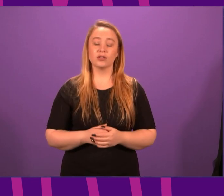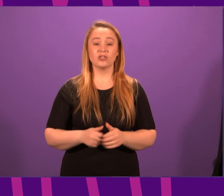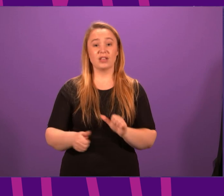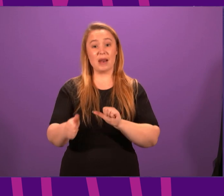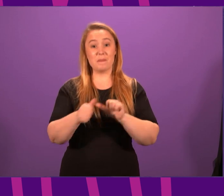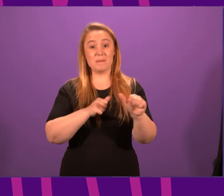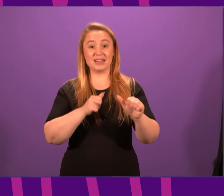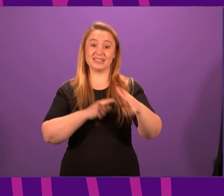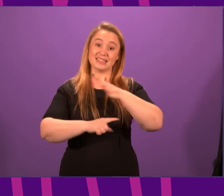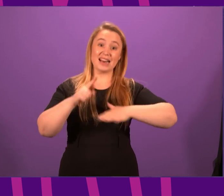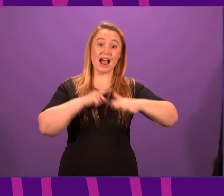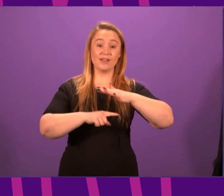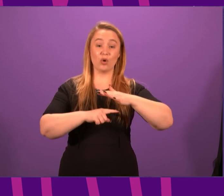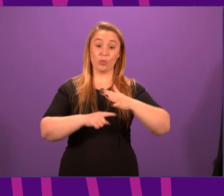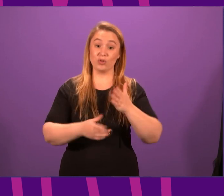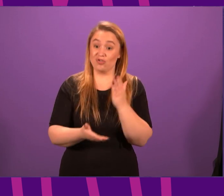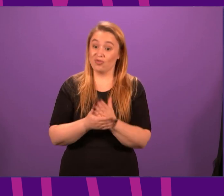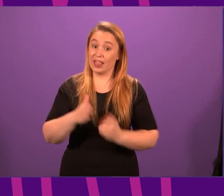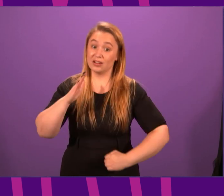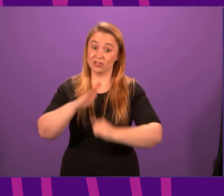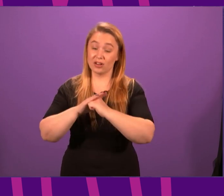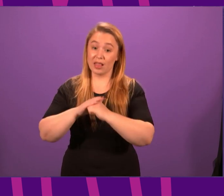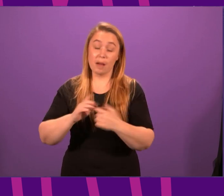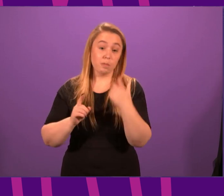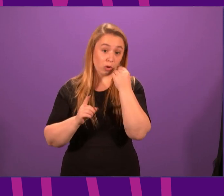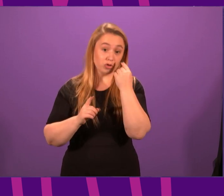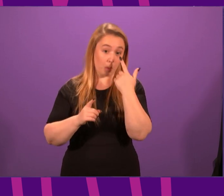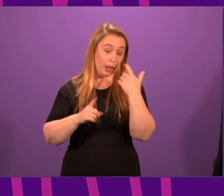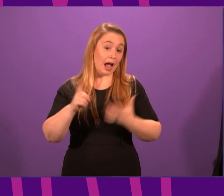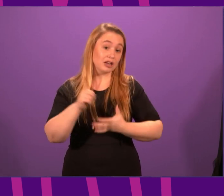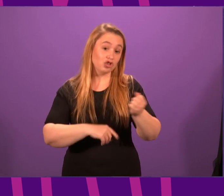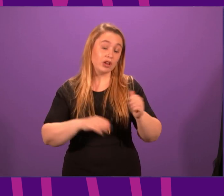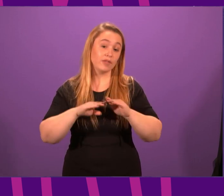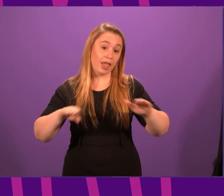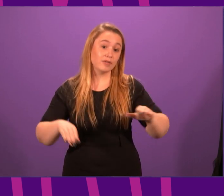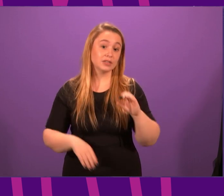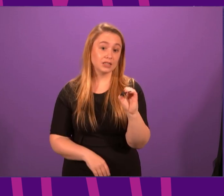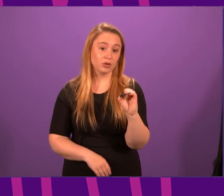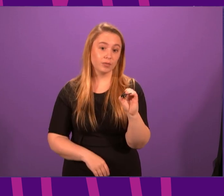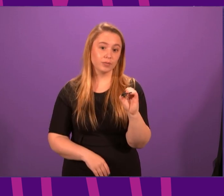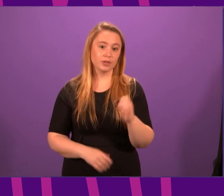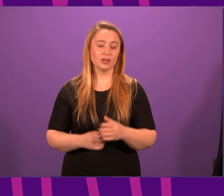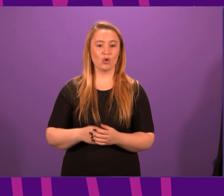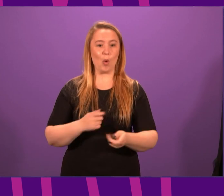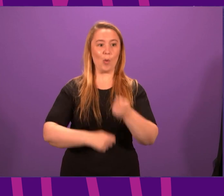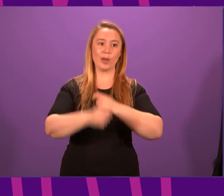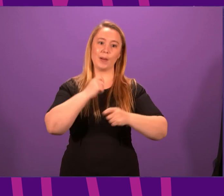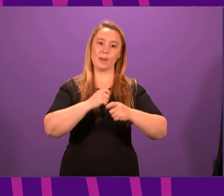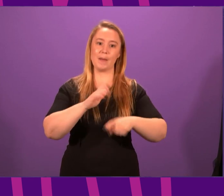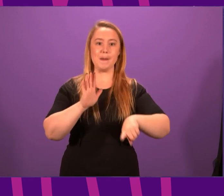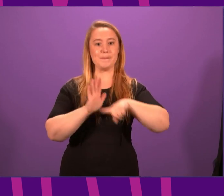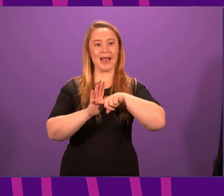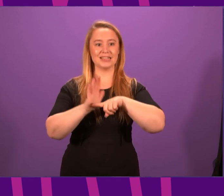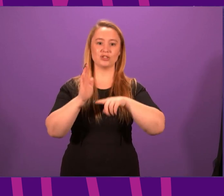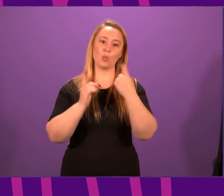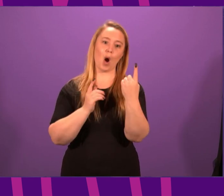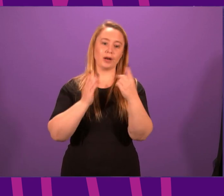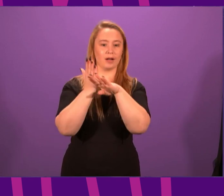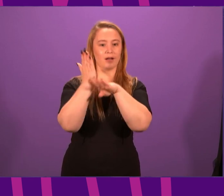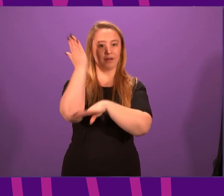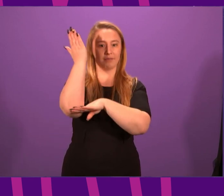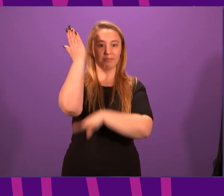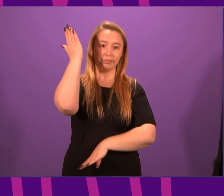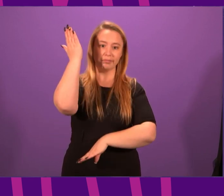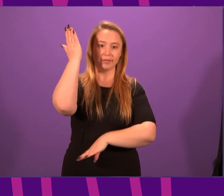restrictive, is actually got a route potentially to get there. Are we moving to -1 on the indicators? Is there such a thing on